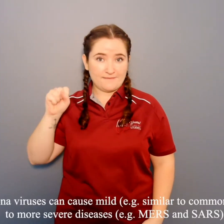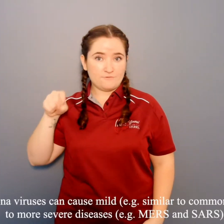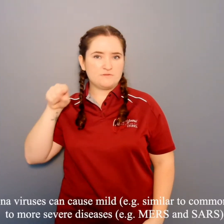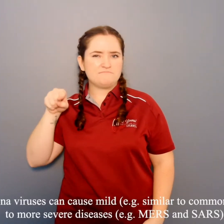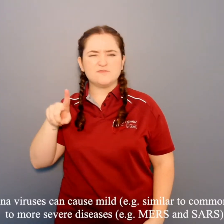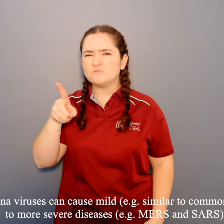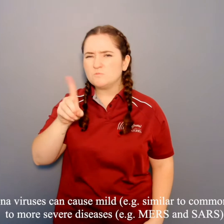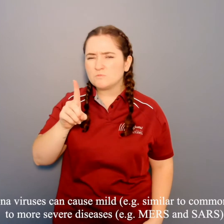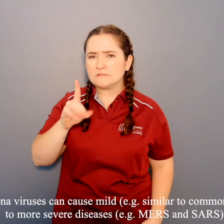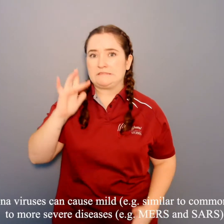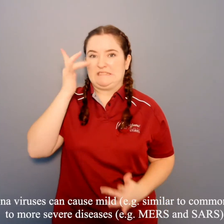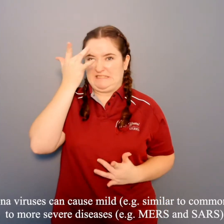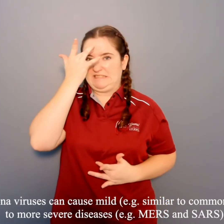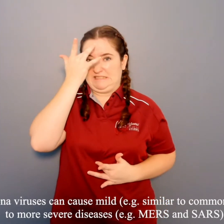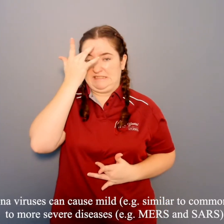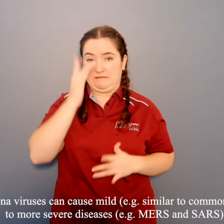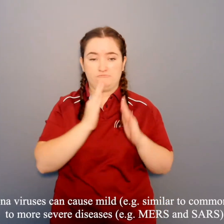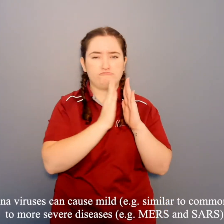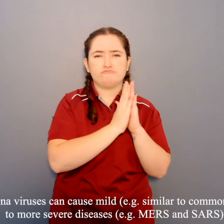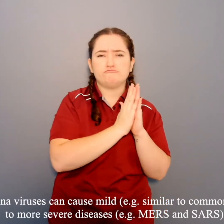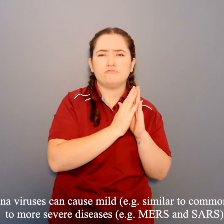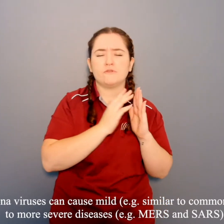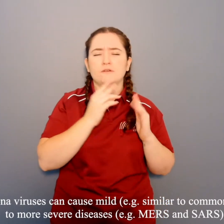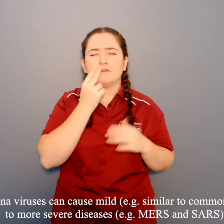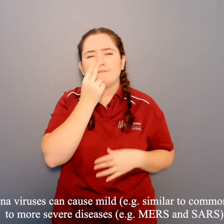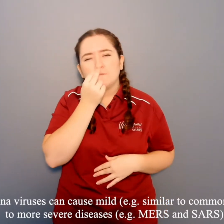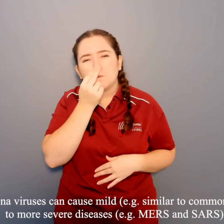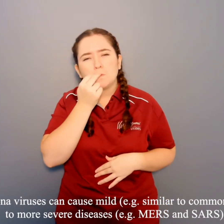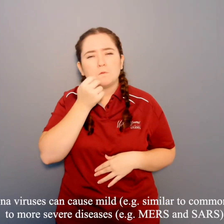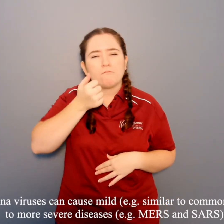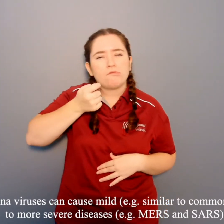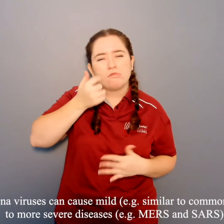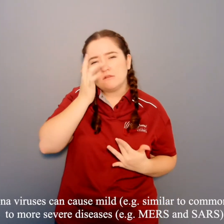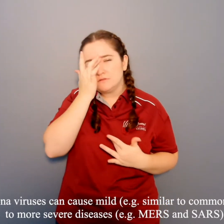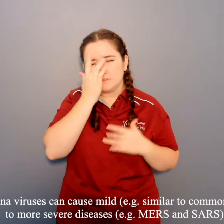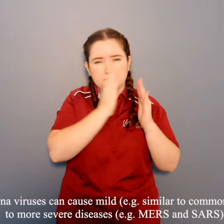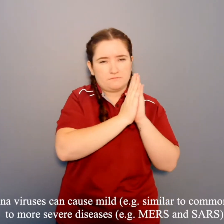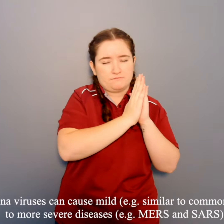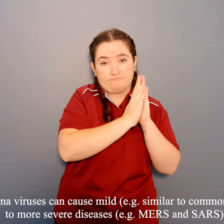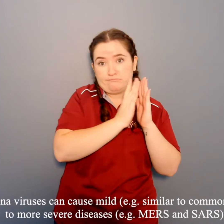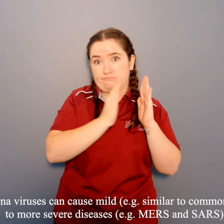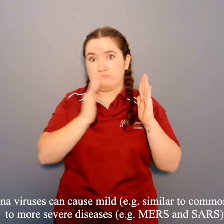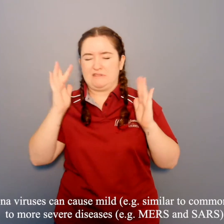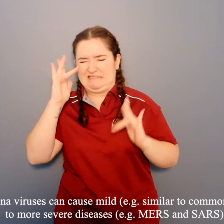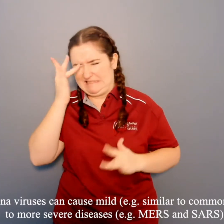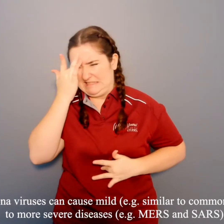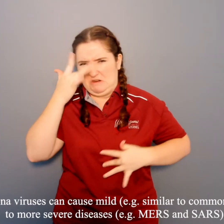Coronaviruses can cause mild to severe diseases, flu-like